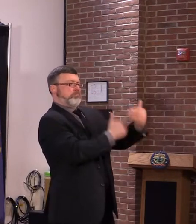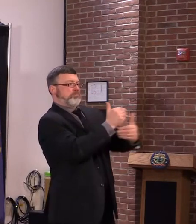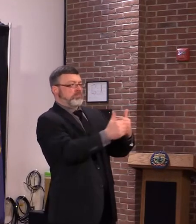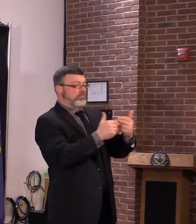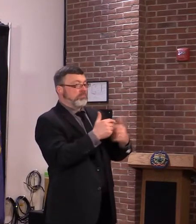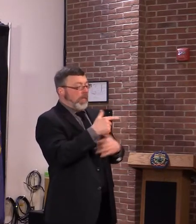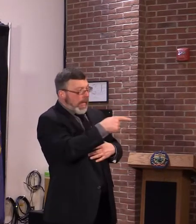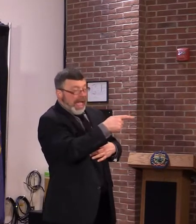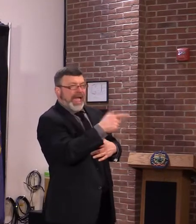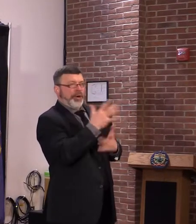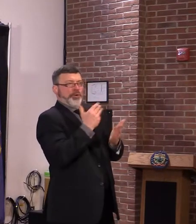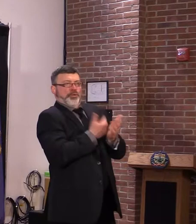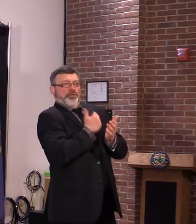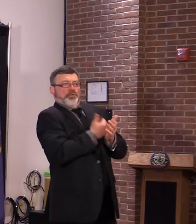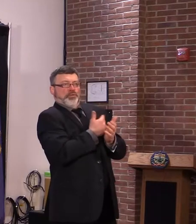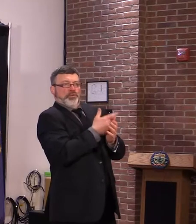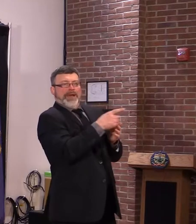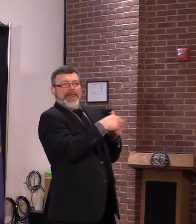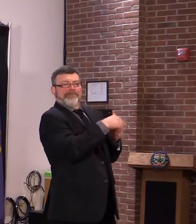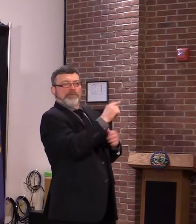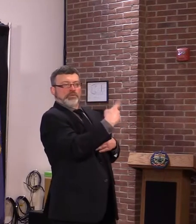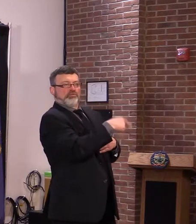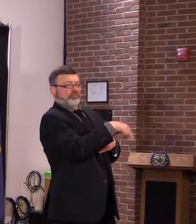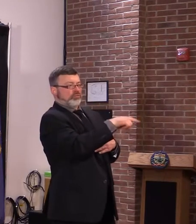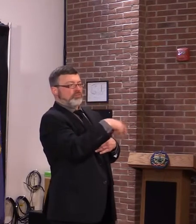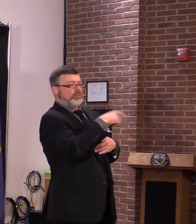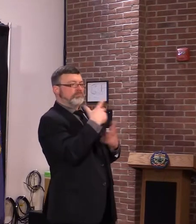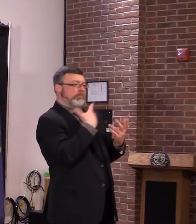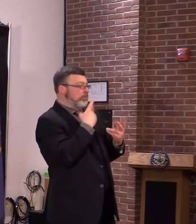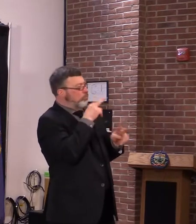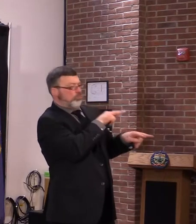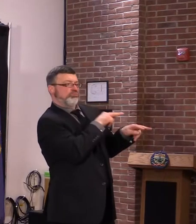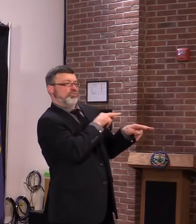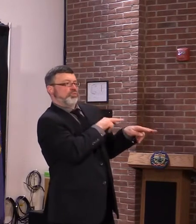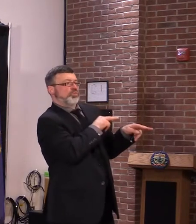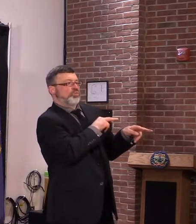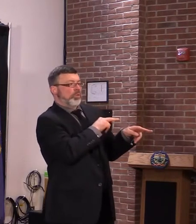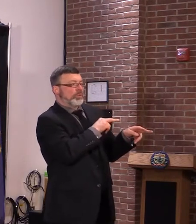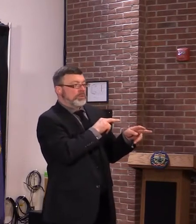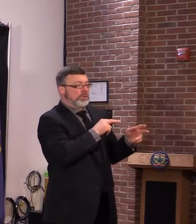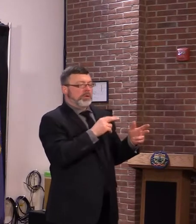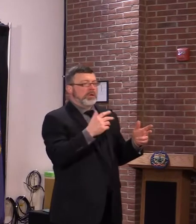support any, certainly any U.S. switch in policy at this time.